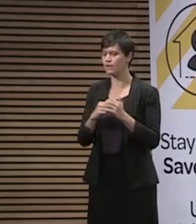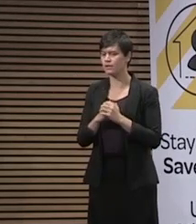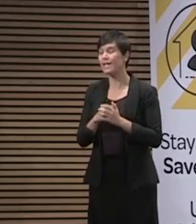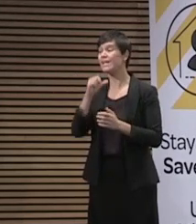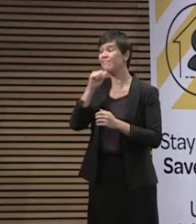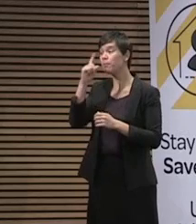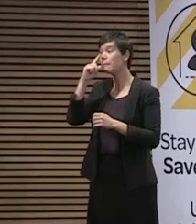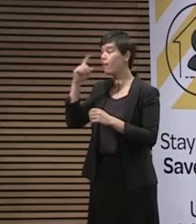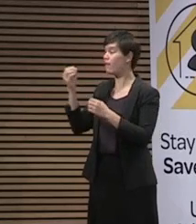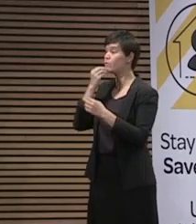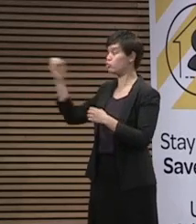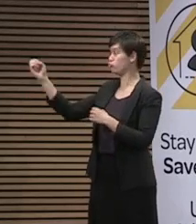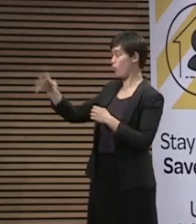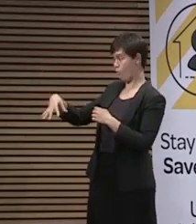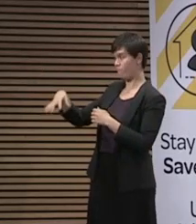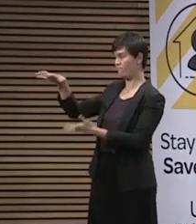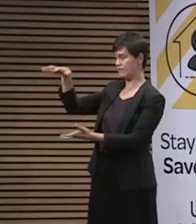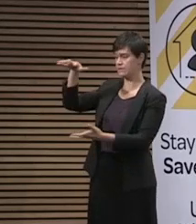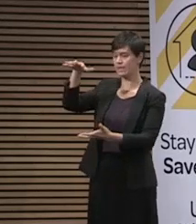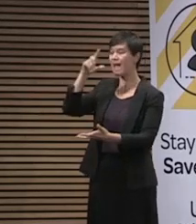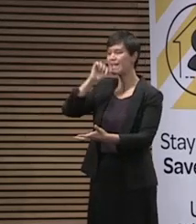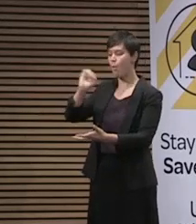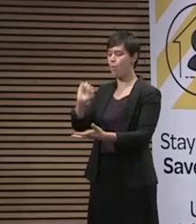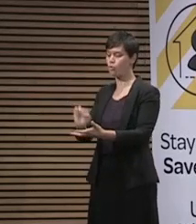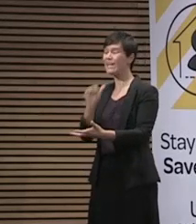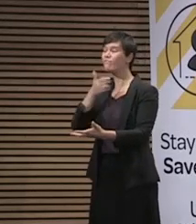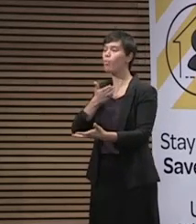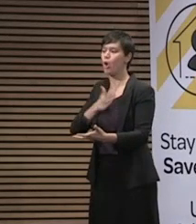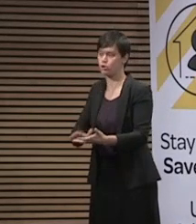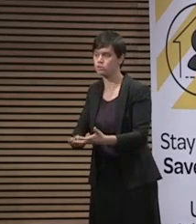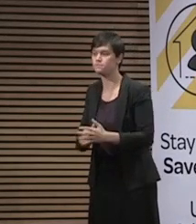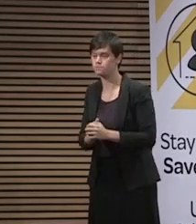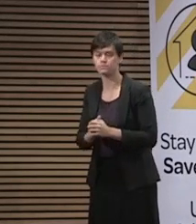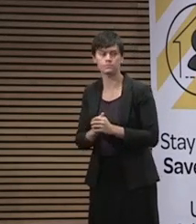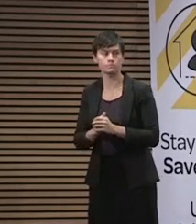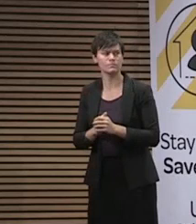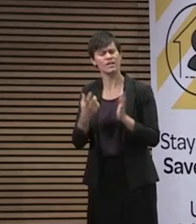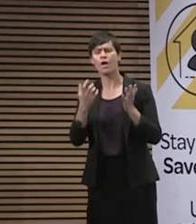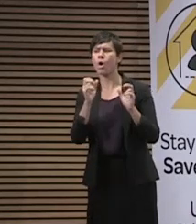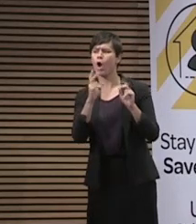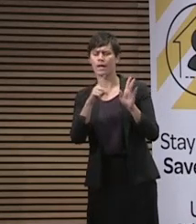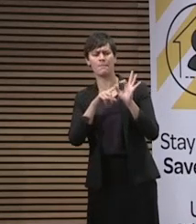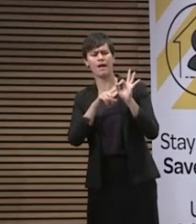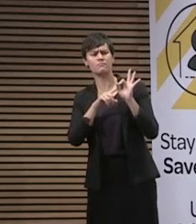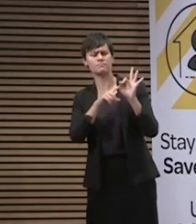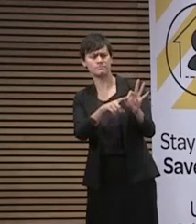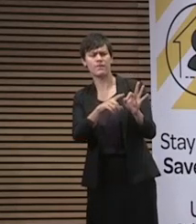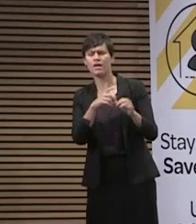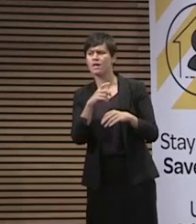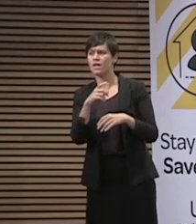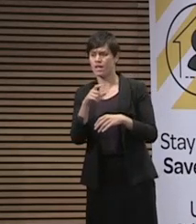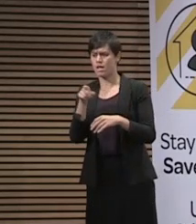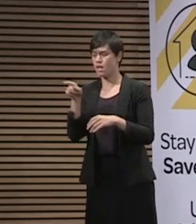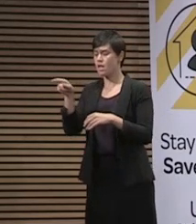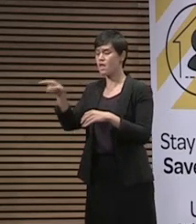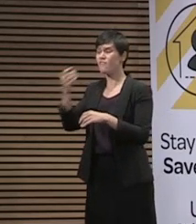wipe things down with a cloth and a mild disinfectant. But what would your advice be in terms of, I suppose, from object to person? And is that